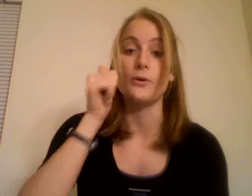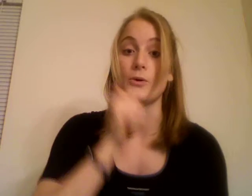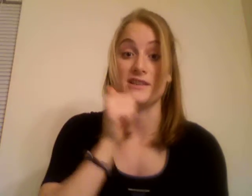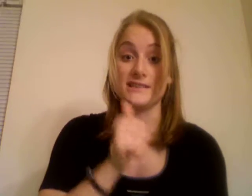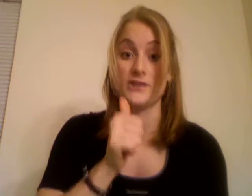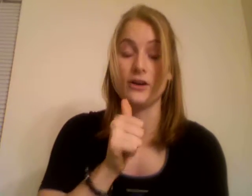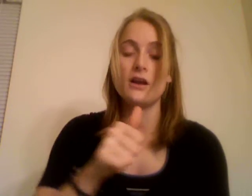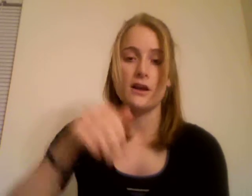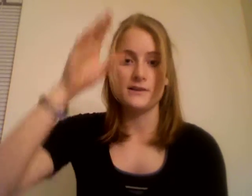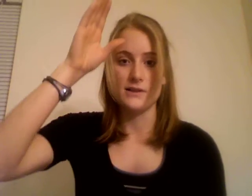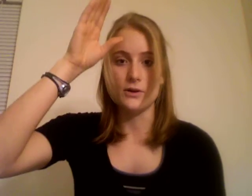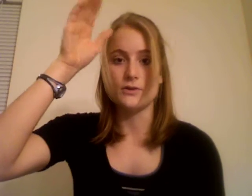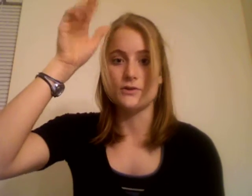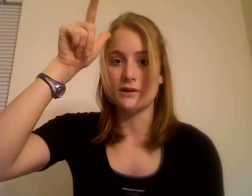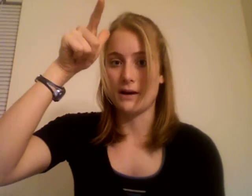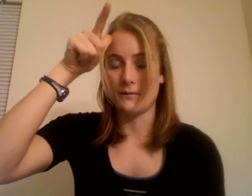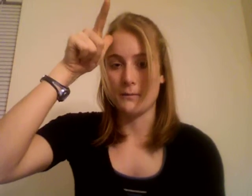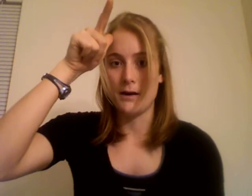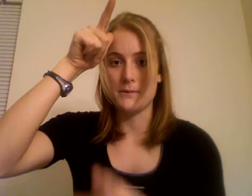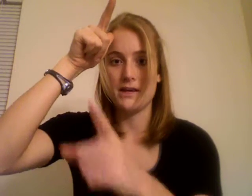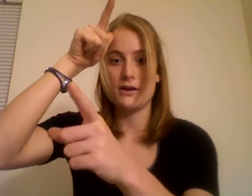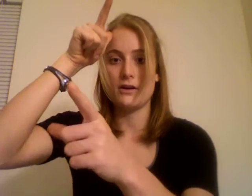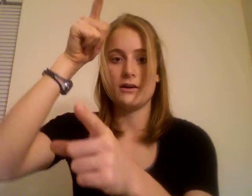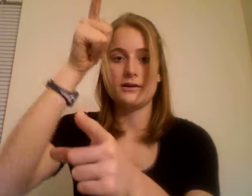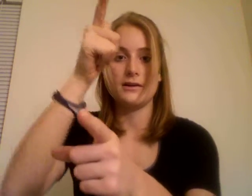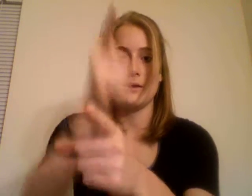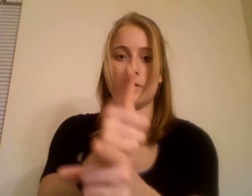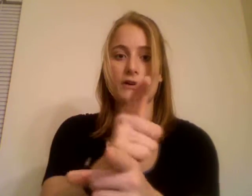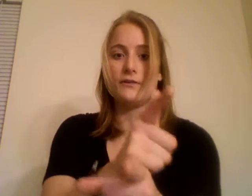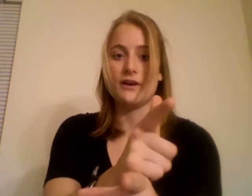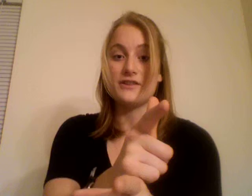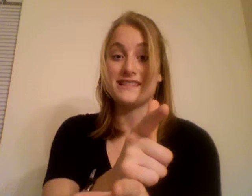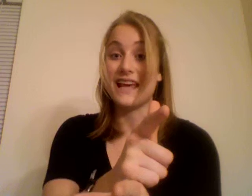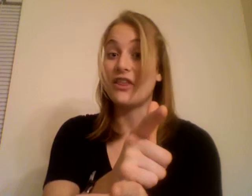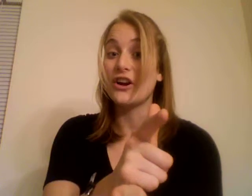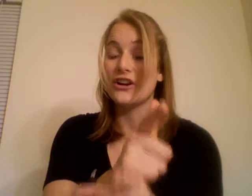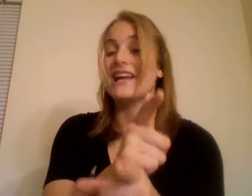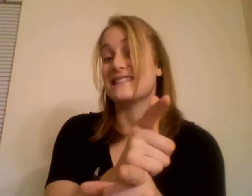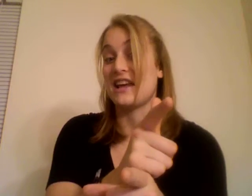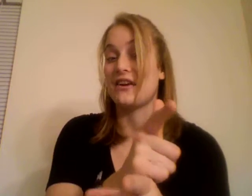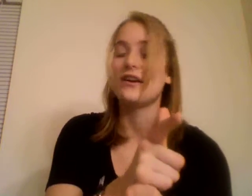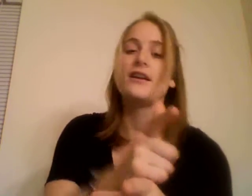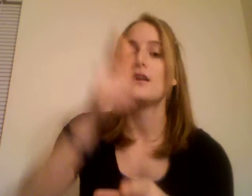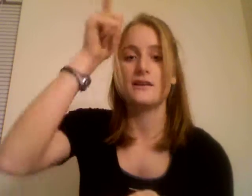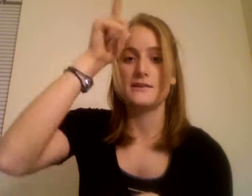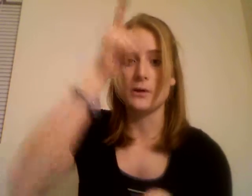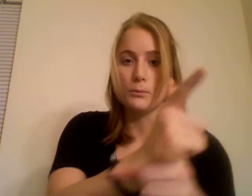or a sister. So you come from up here, bring your fingers together, your hands together. So